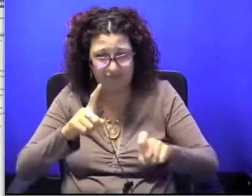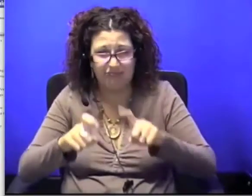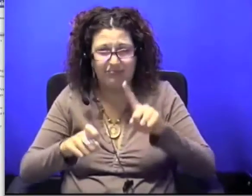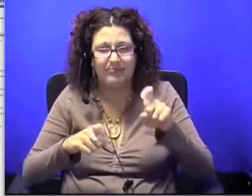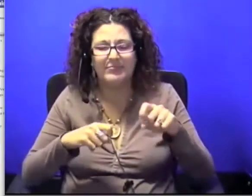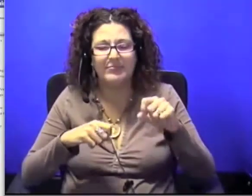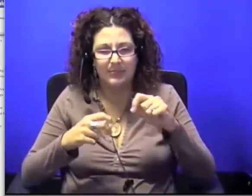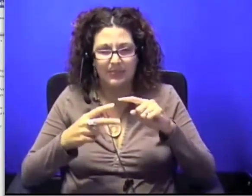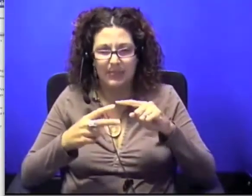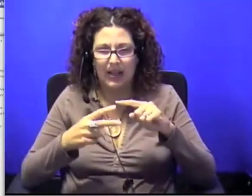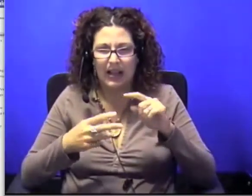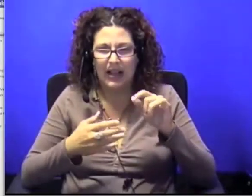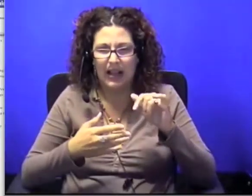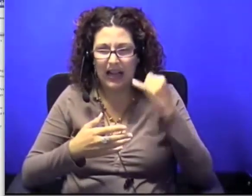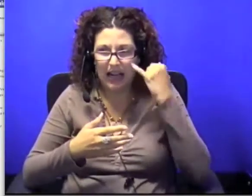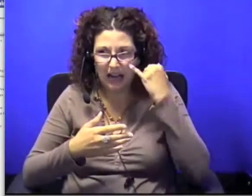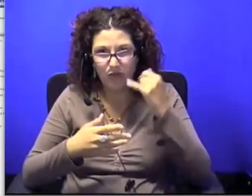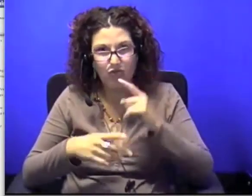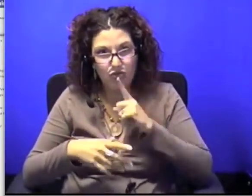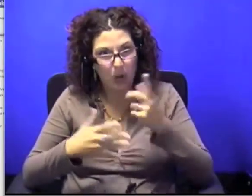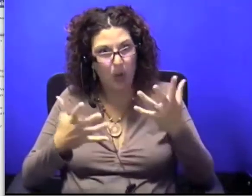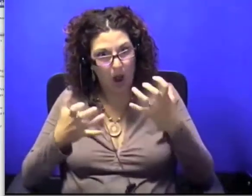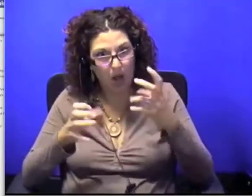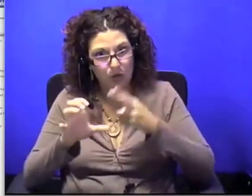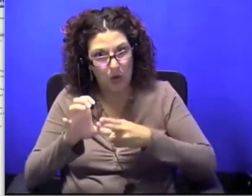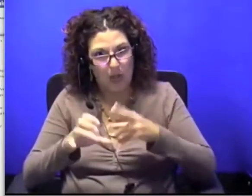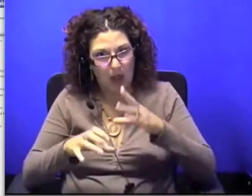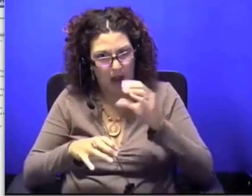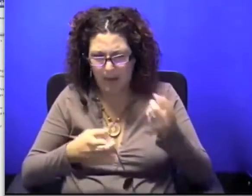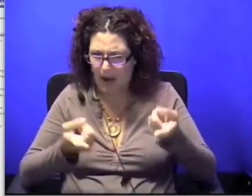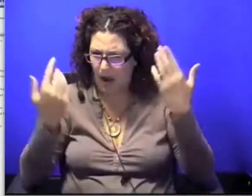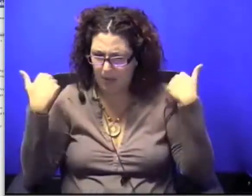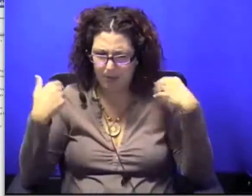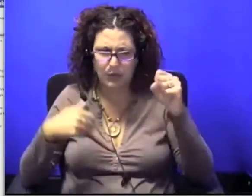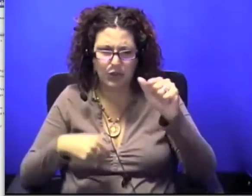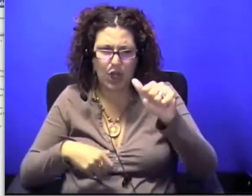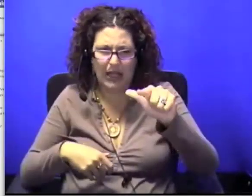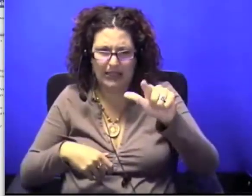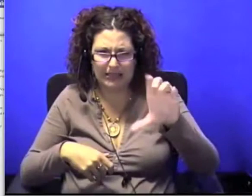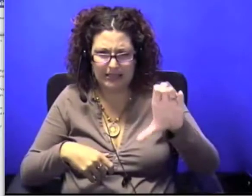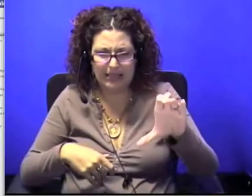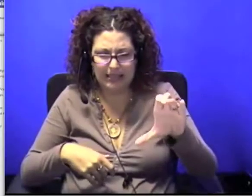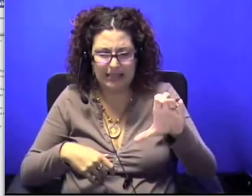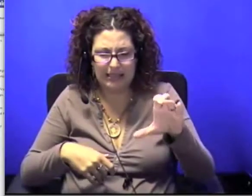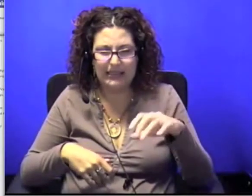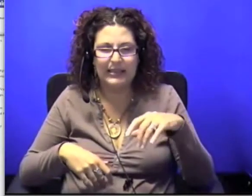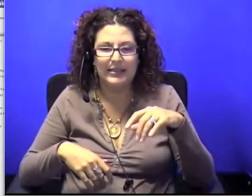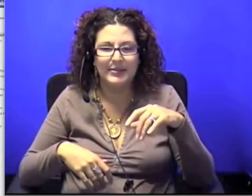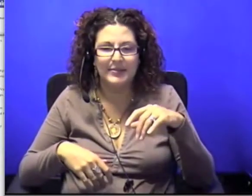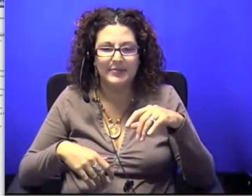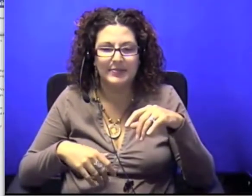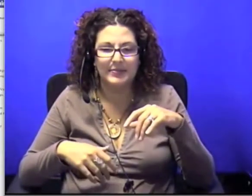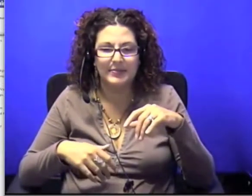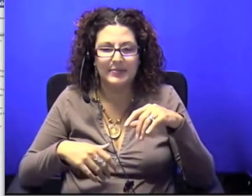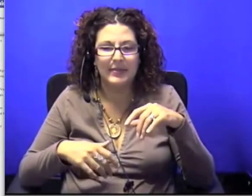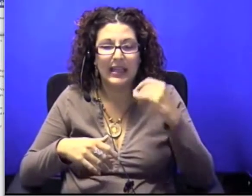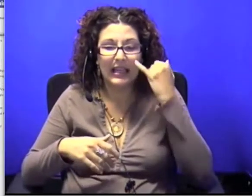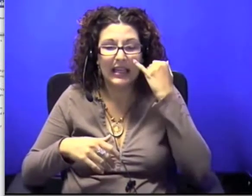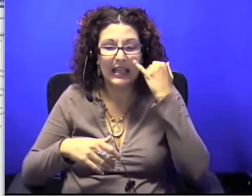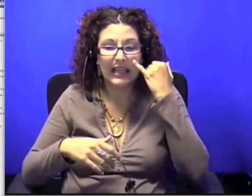look at the whites in every one of our eyes. Okay, I want you to see truth. All right, and so do not hesitate in coming here.